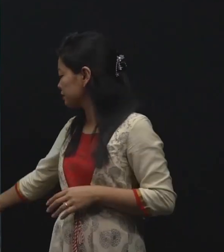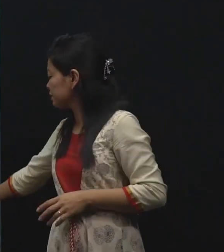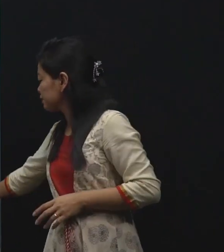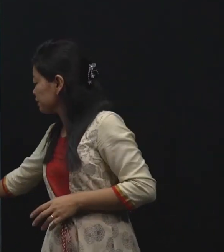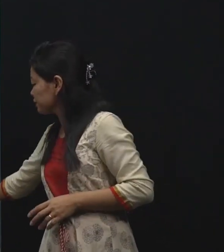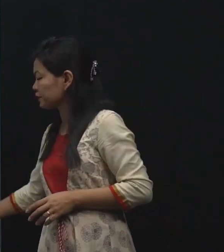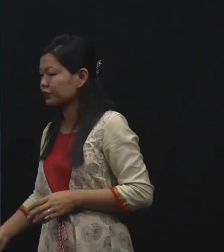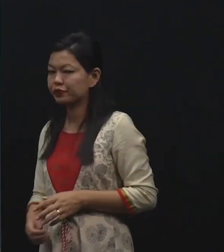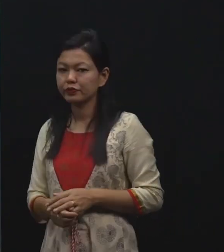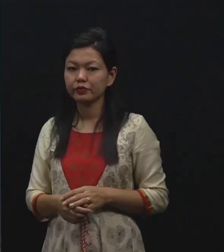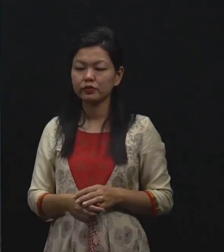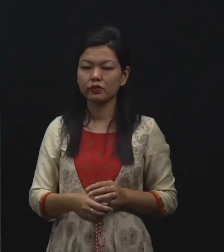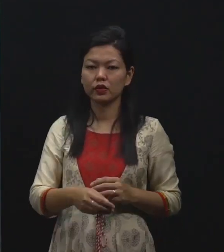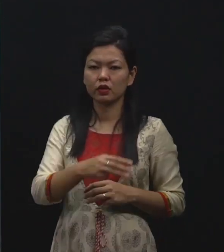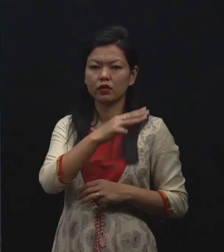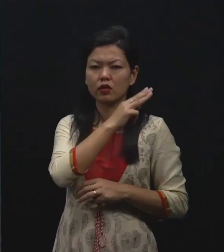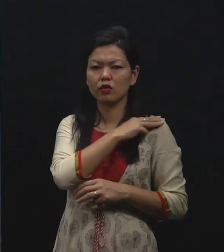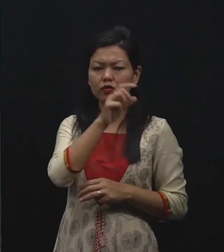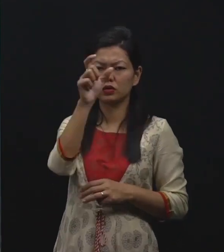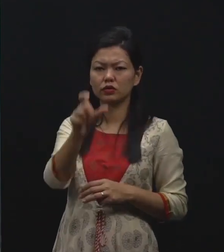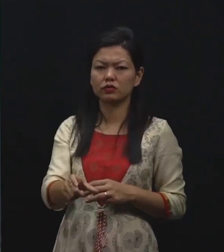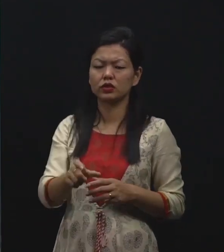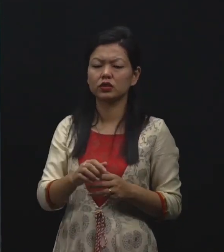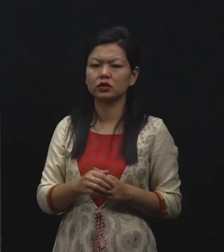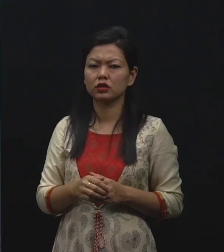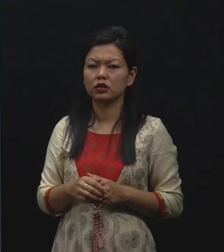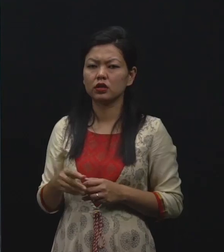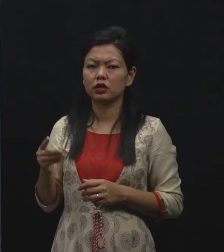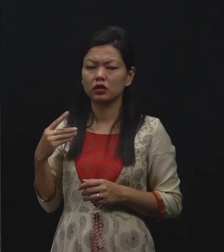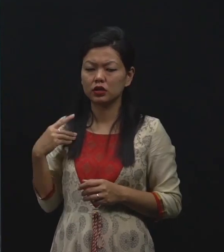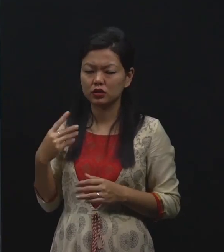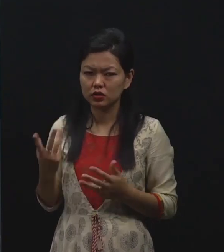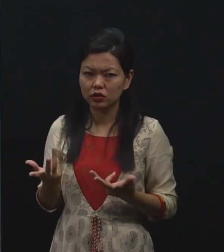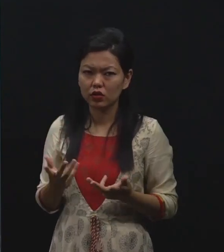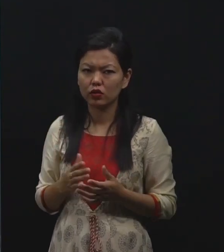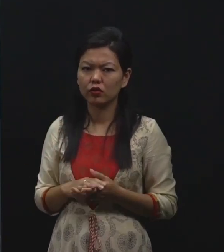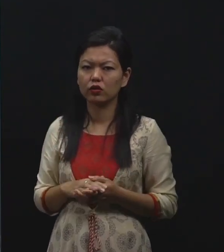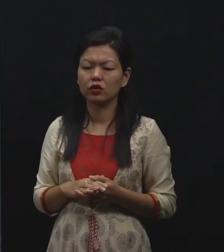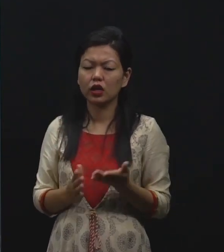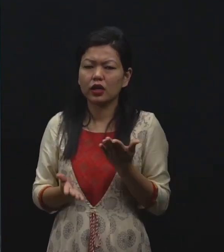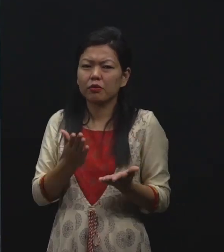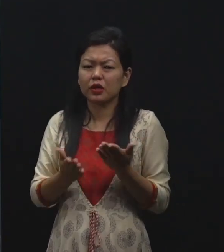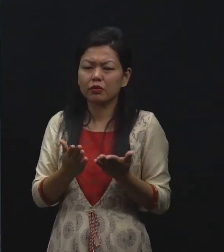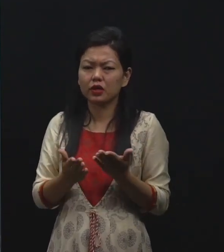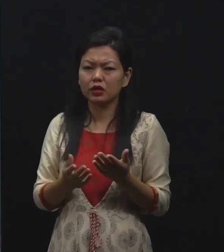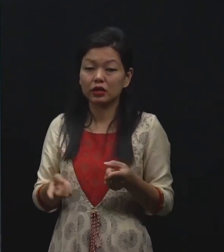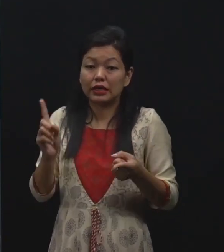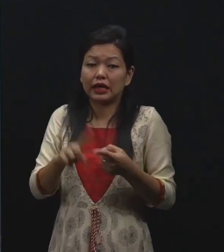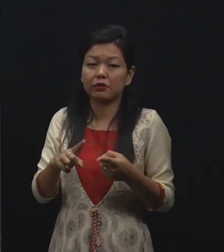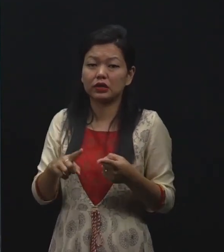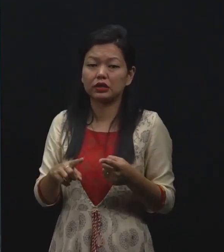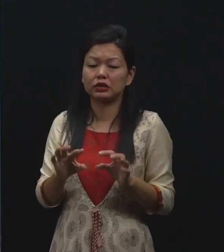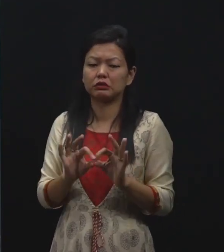the record of this FIR. Okay, why? Because they feel that the incident is too silly, or maybe they feel that